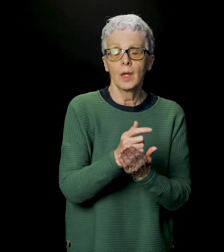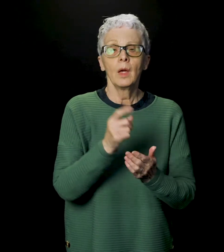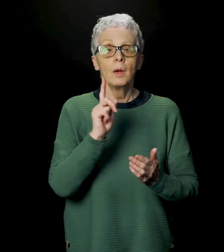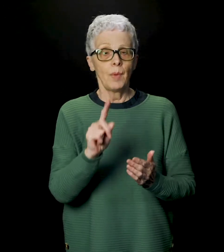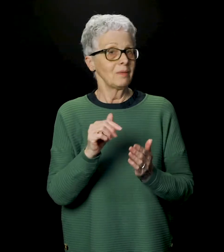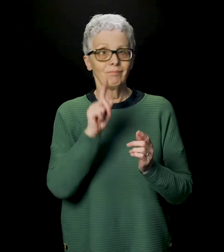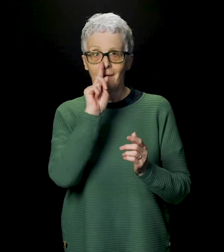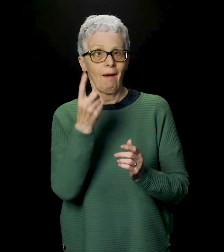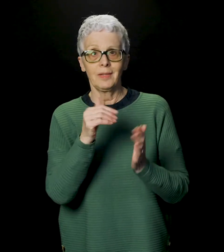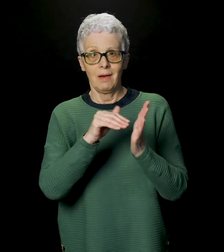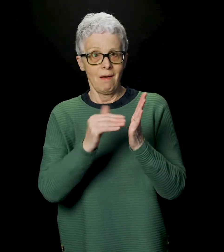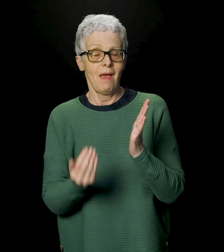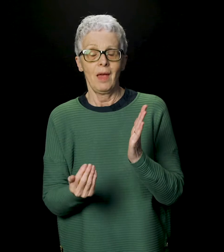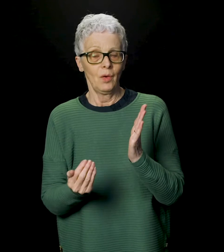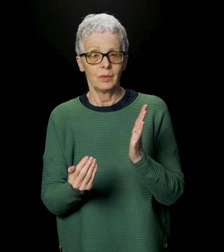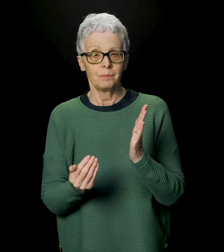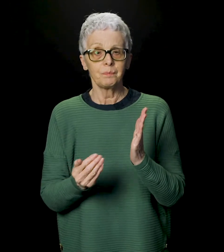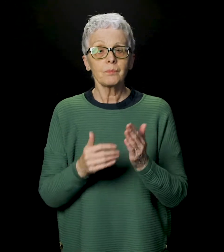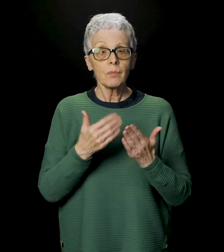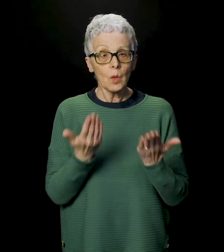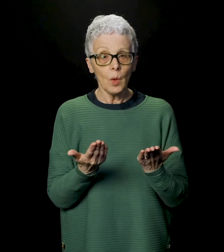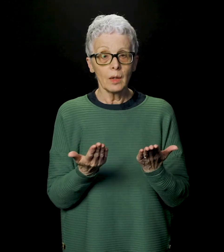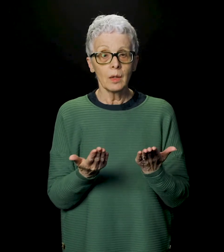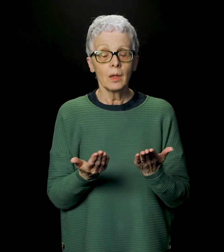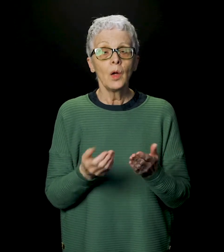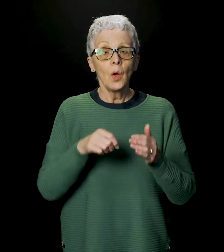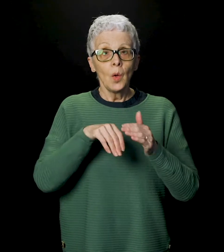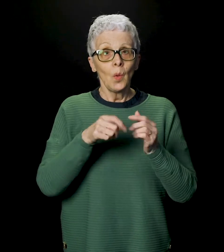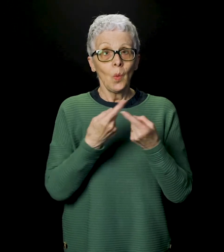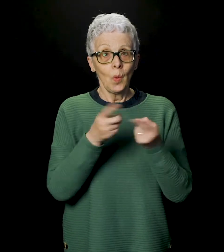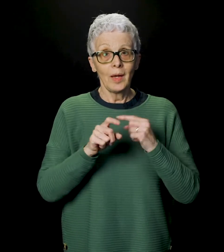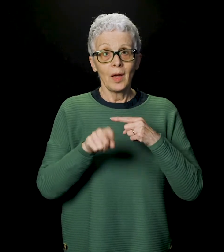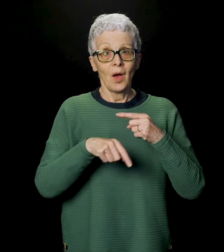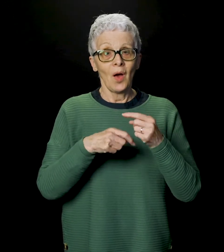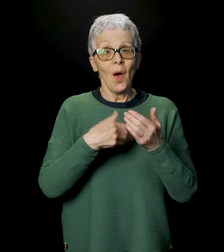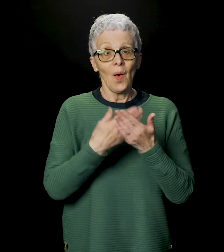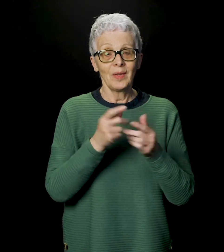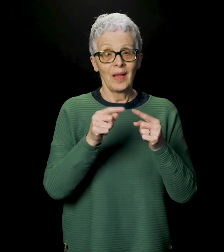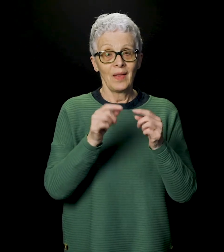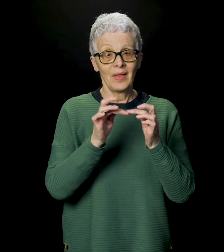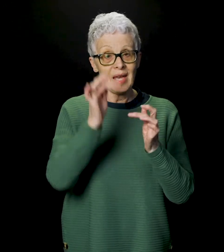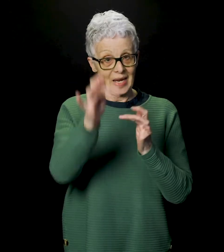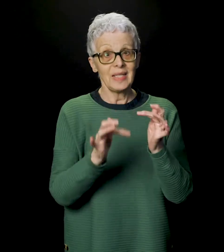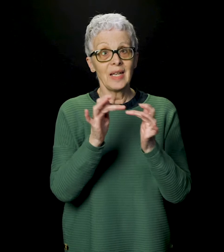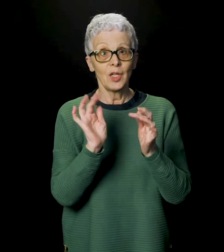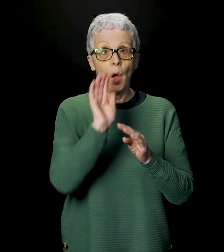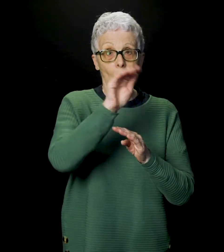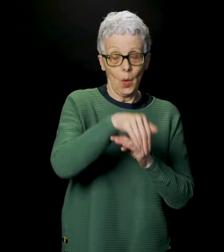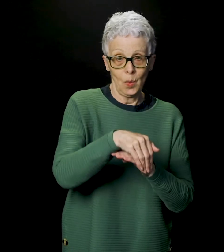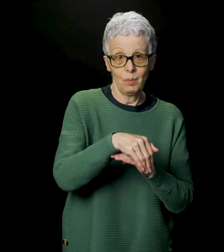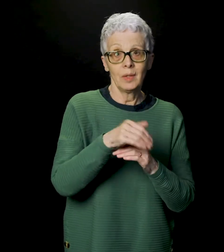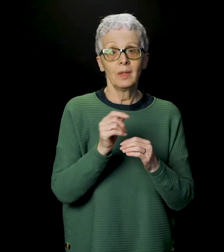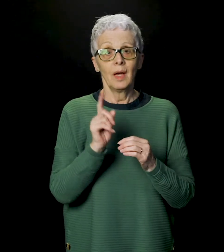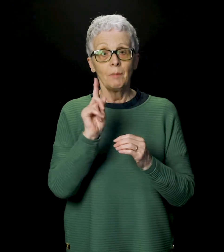we haven't been travelling very much. Well, we're mostly on the internet in our home, but we are managing